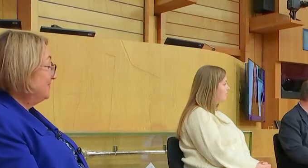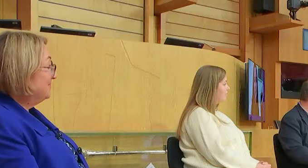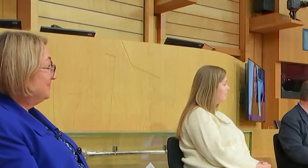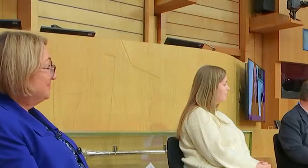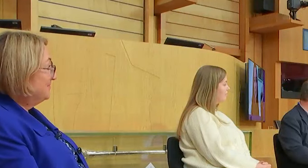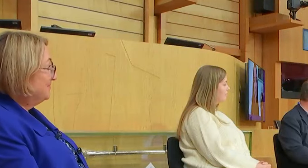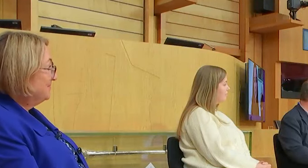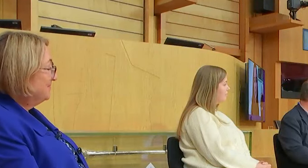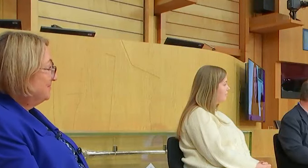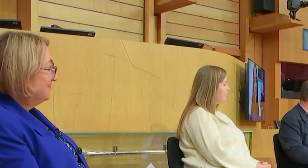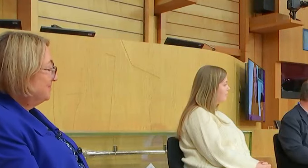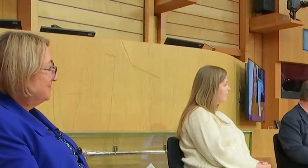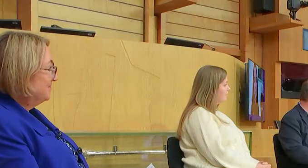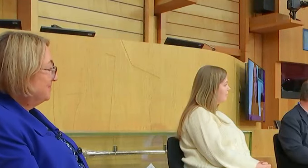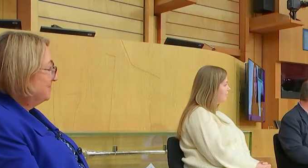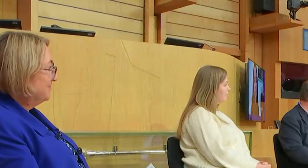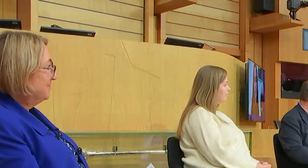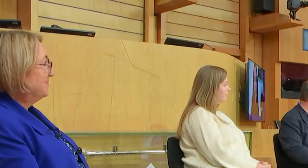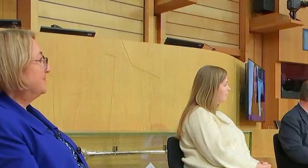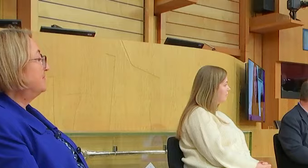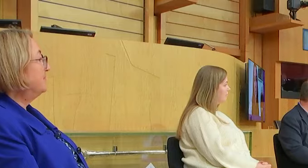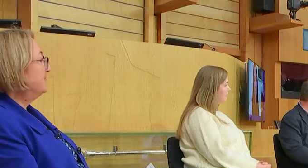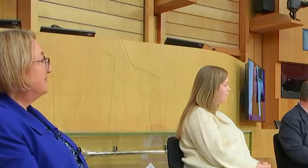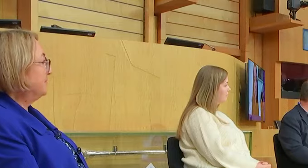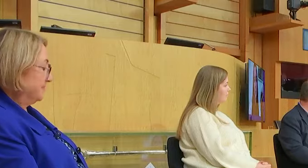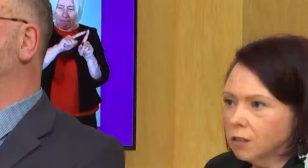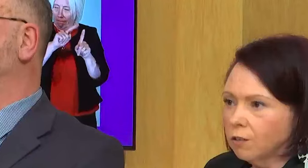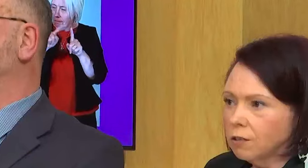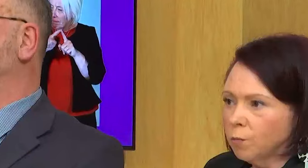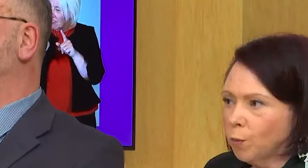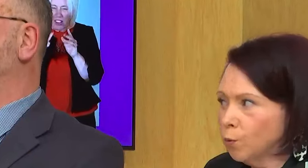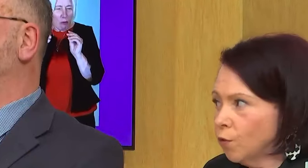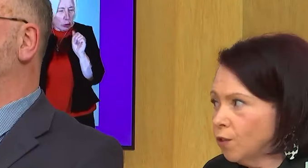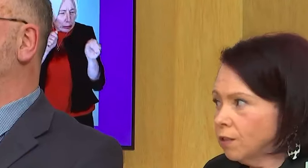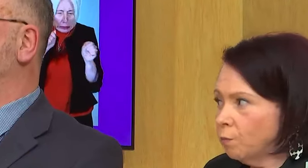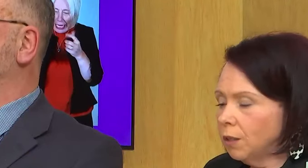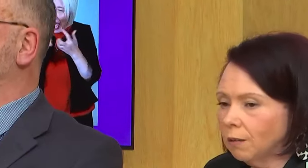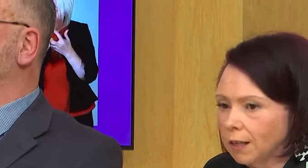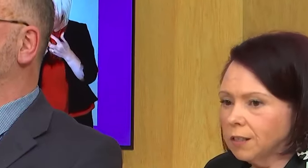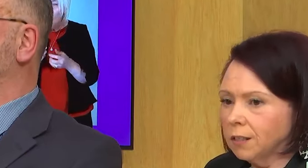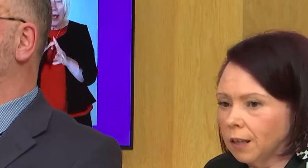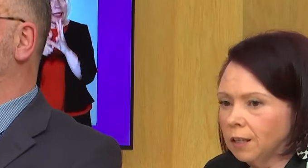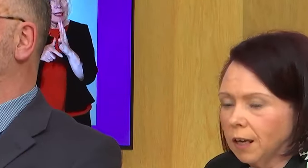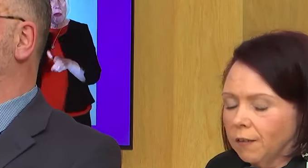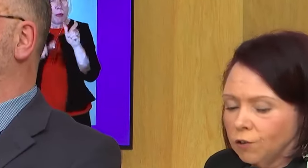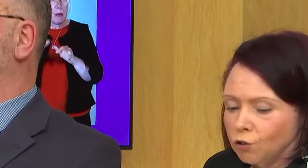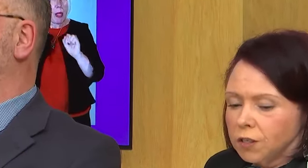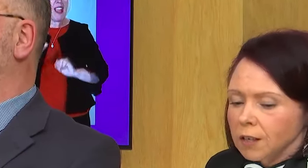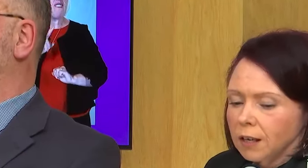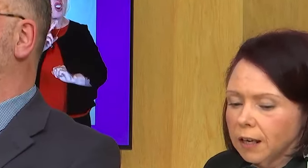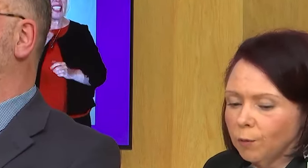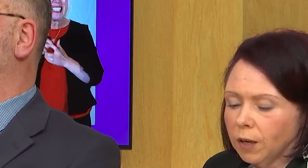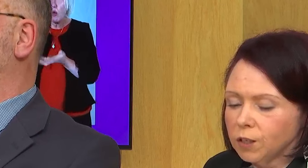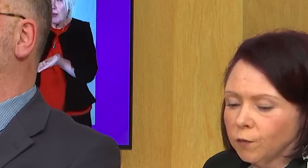Thank you. And there have been a number of different sort of iterations as to how disabled people's voices have been collected and then